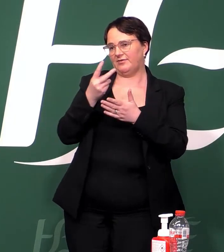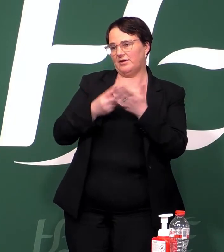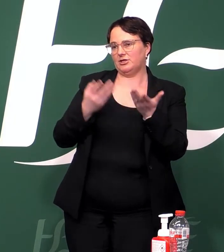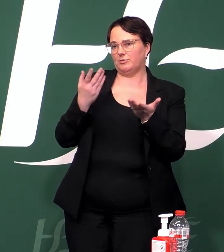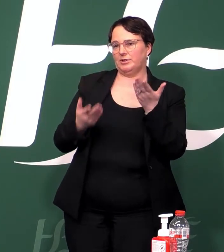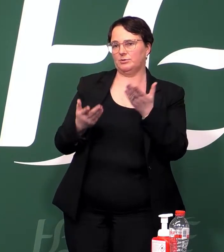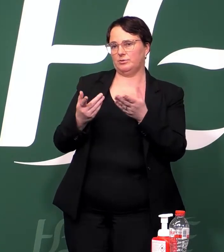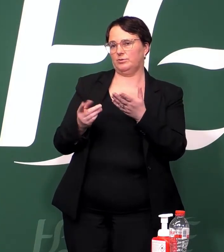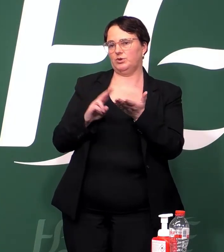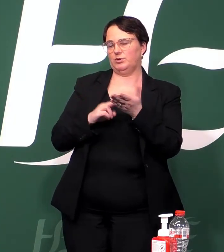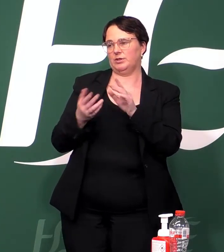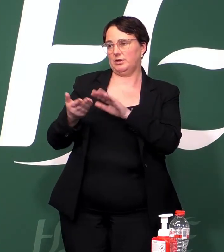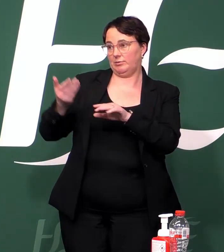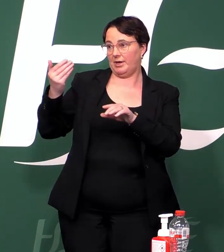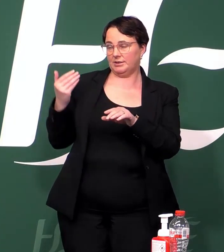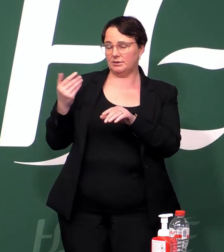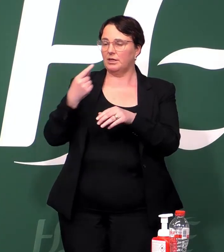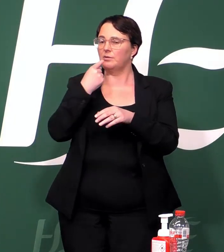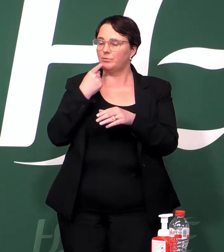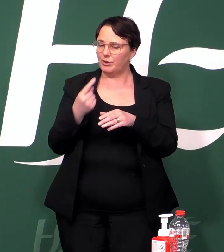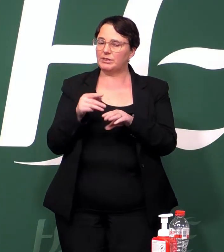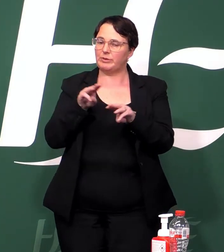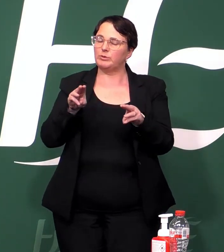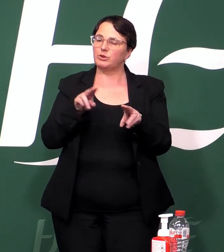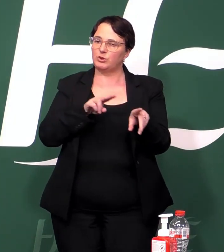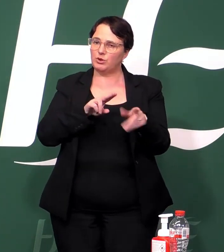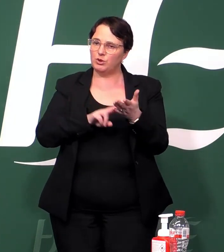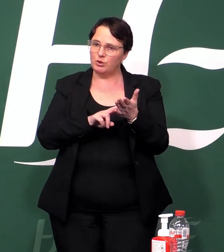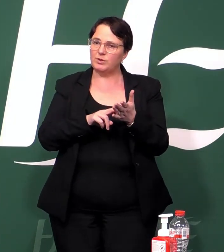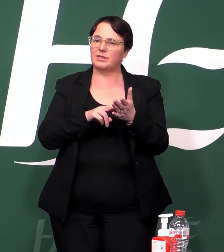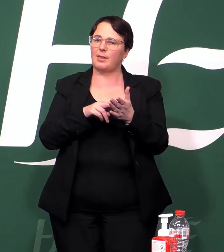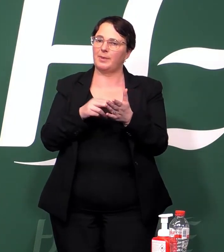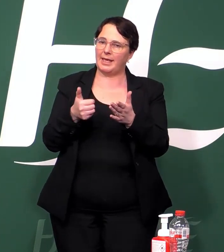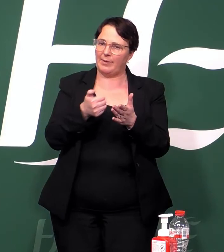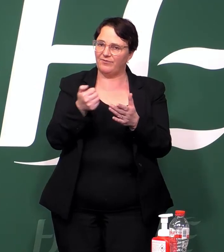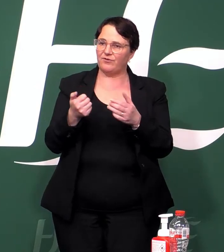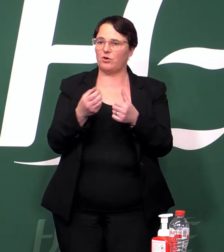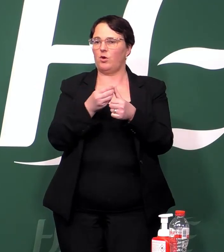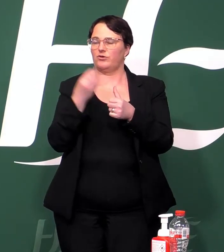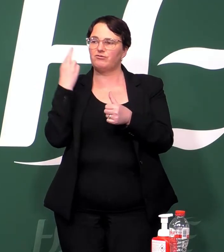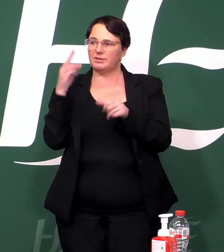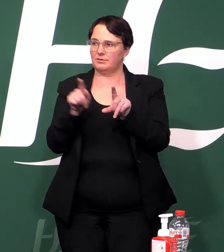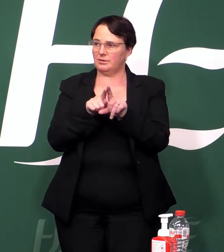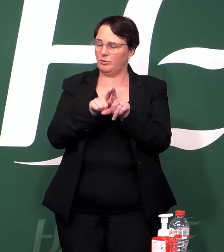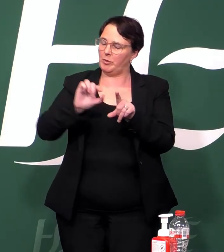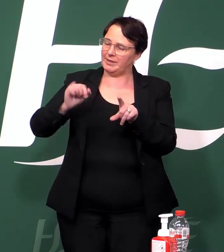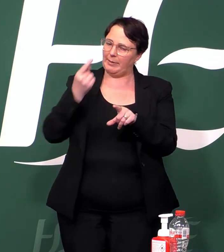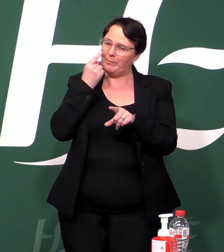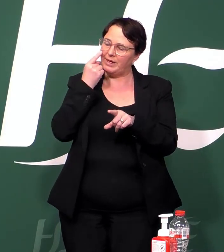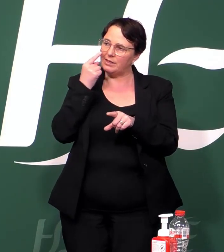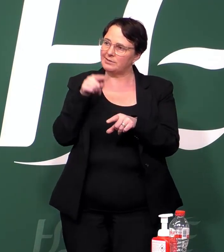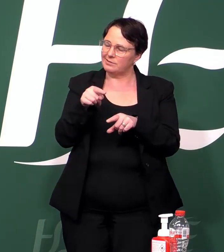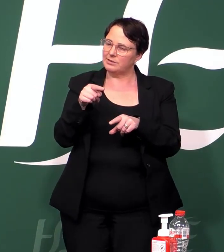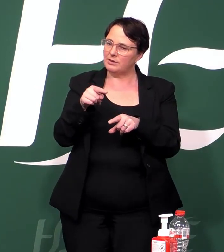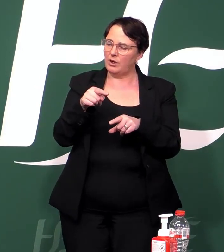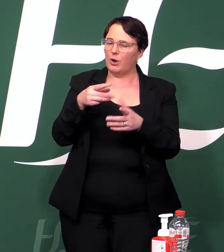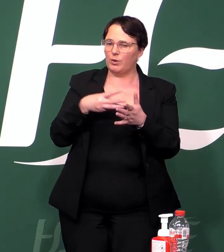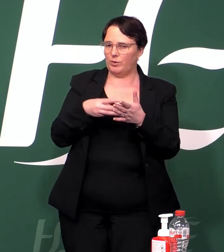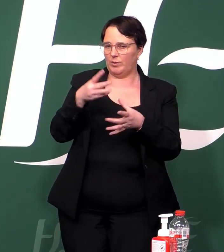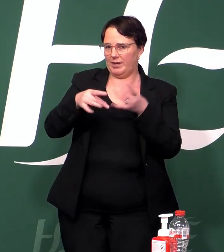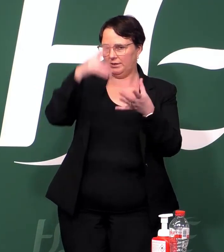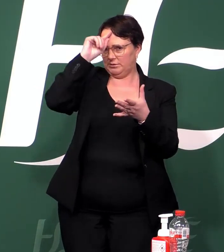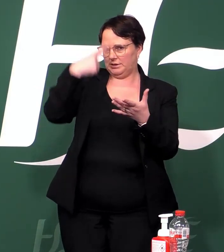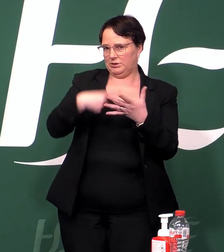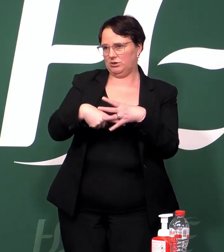But as I say, people do use the app for other purposes as well. So we'll keep it under review in terms of the timing, I suppose, at what point we'd make any decision like